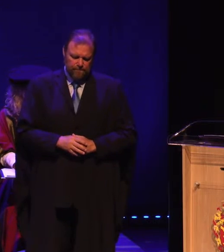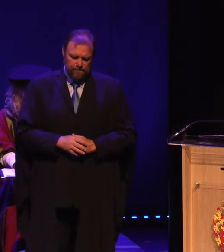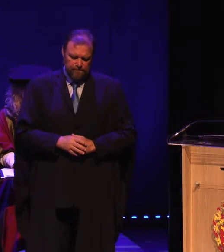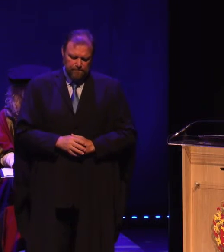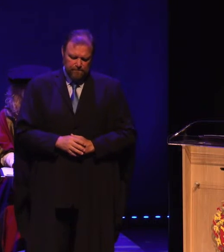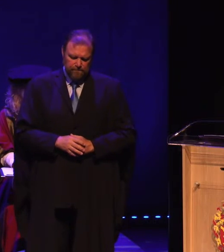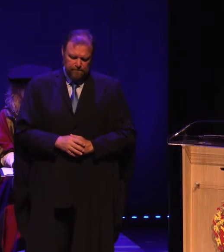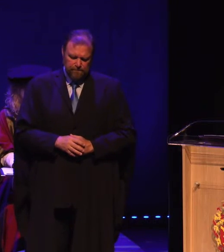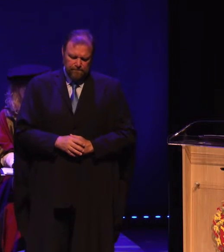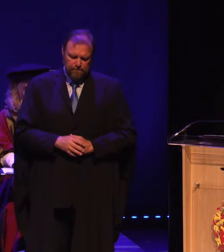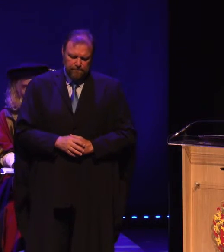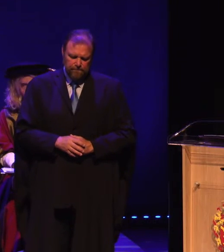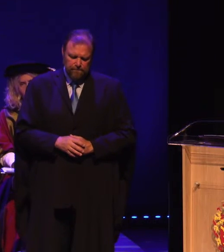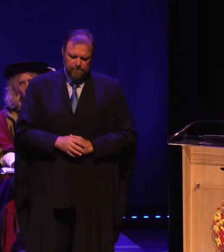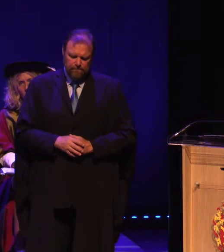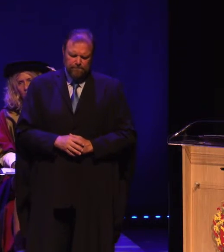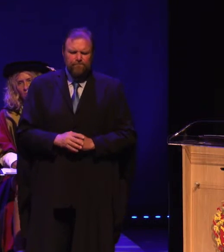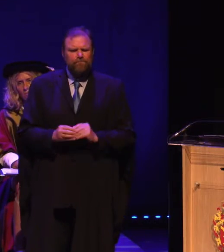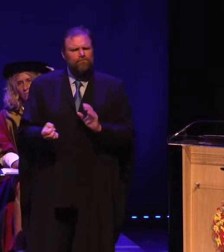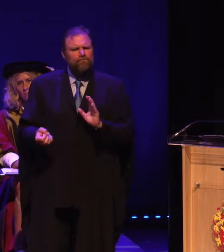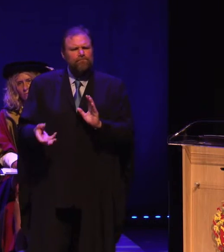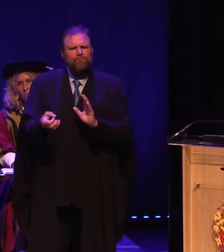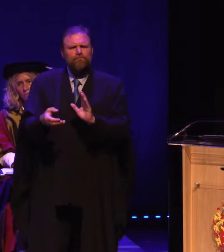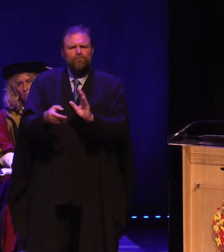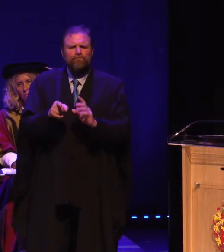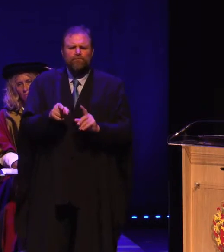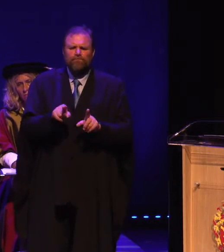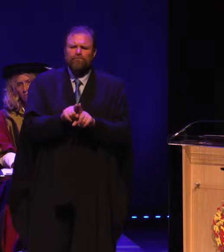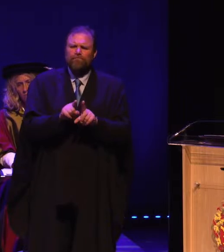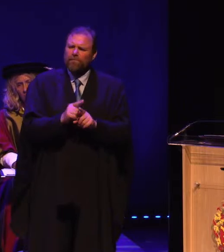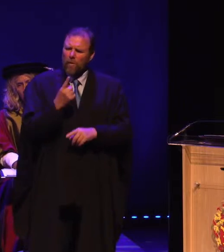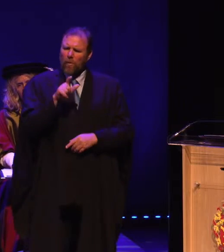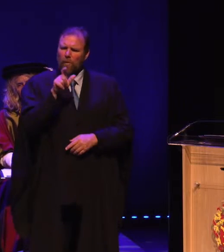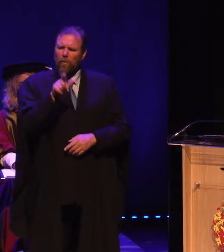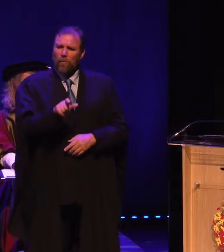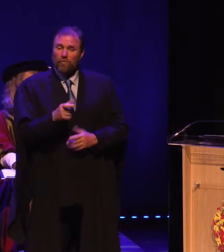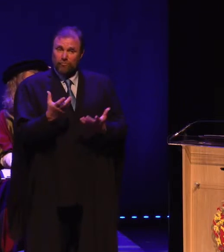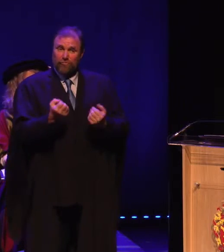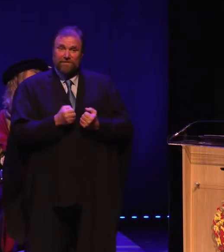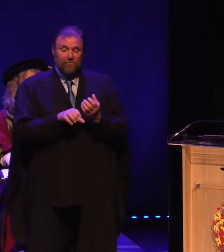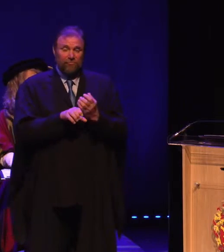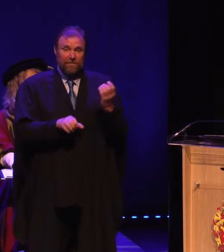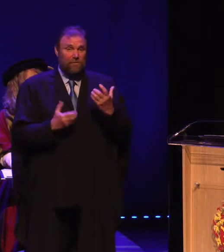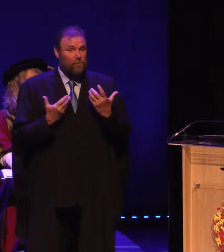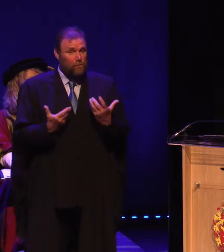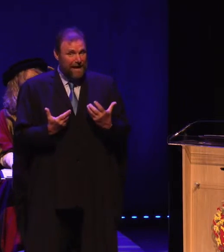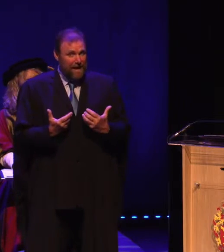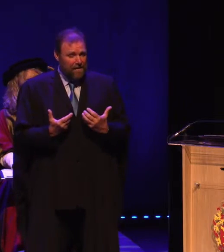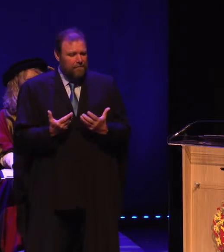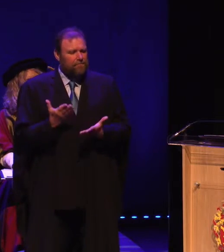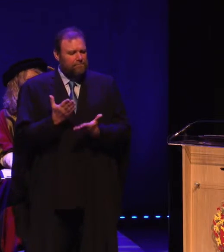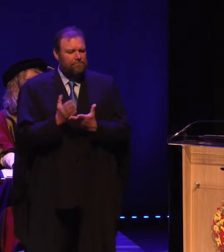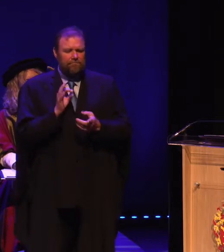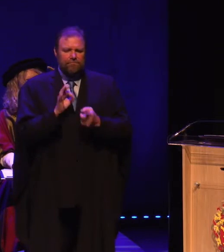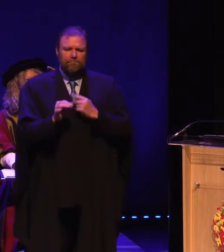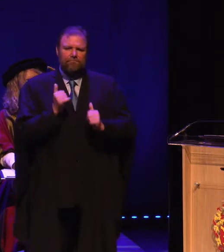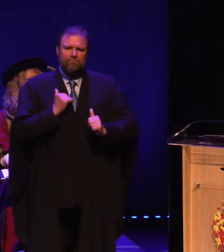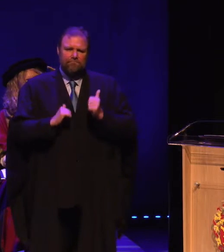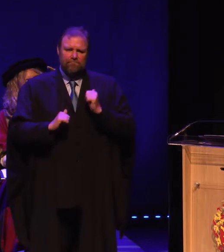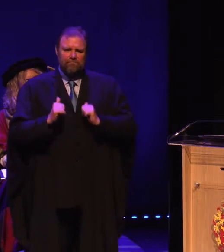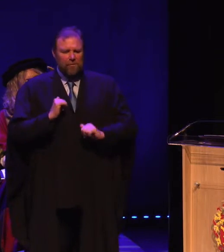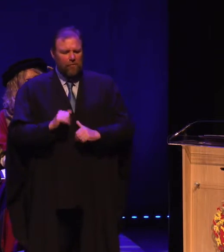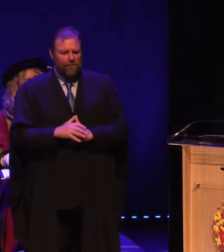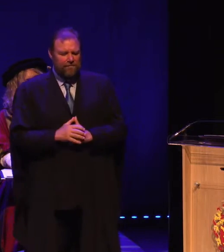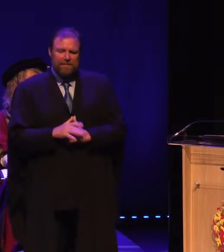addition to all of these achievements, there's one student receiving his degree today whom I'm particularly proud of, and